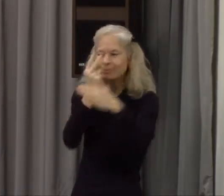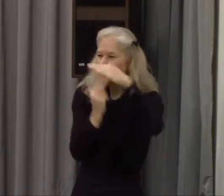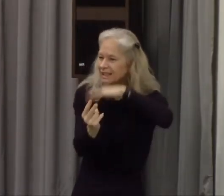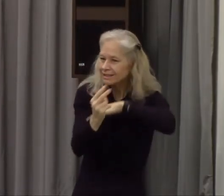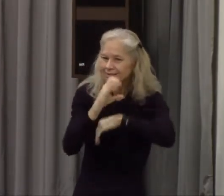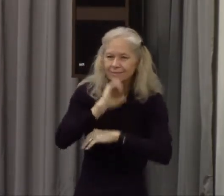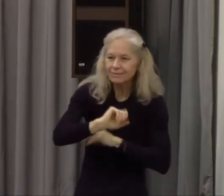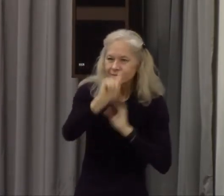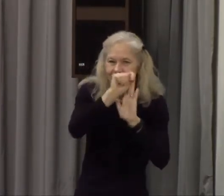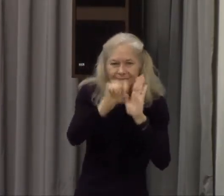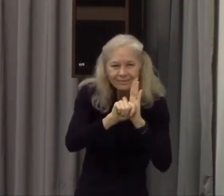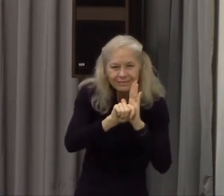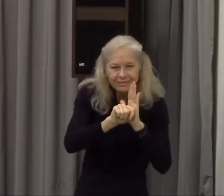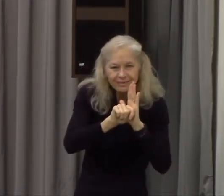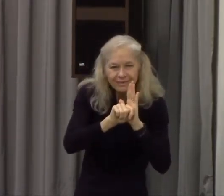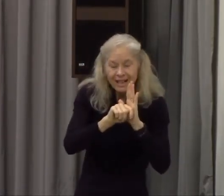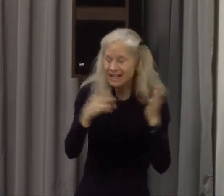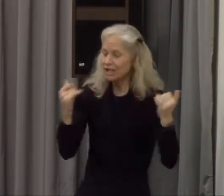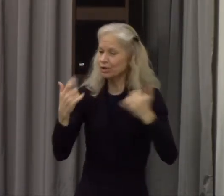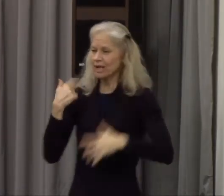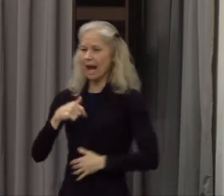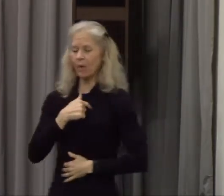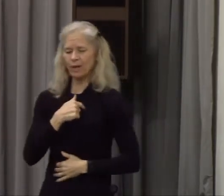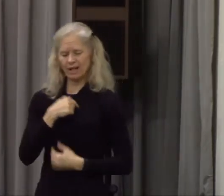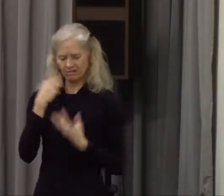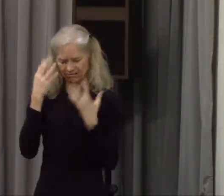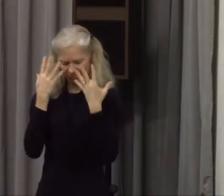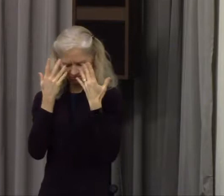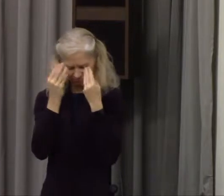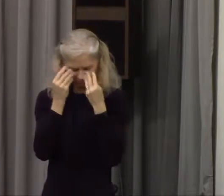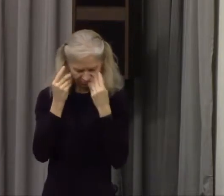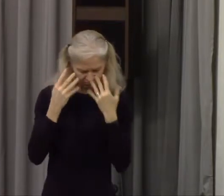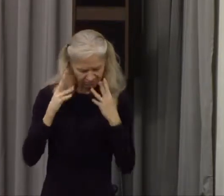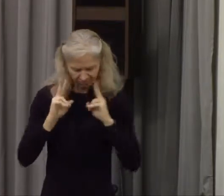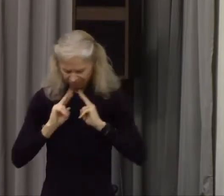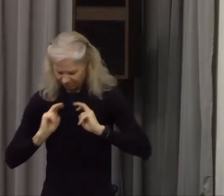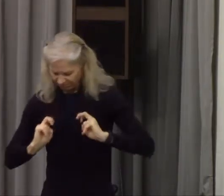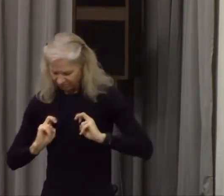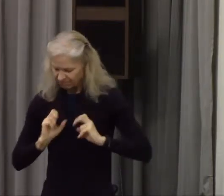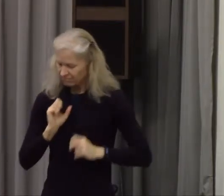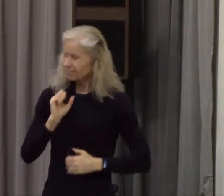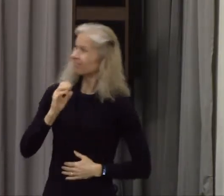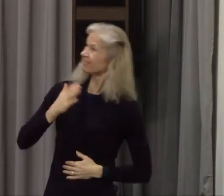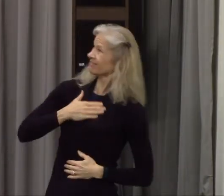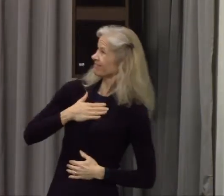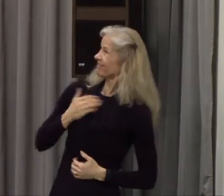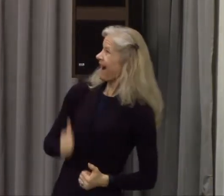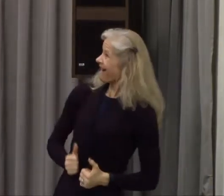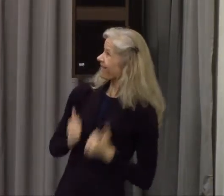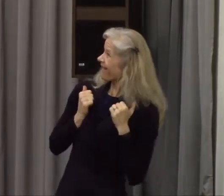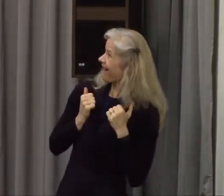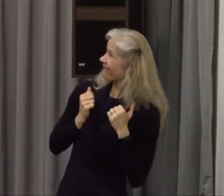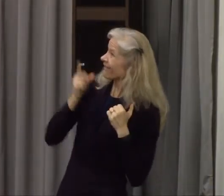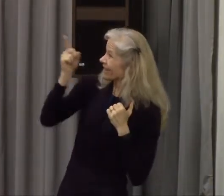Can I trust God to direct the things in my life? Listen, if he can plan this out, folks, I think he can handle what you and I have to face.